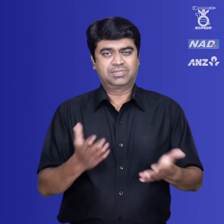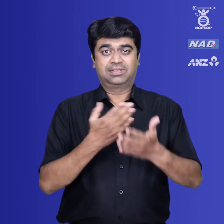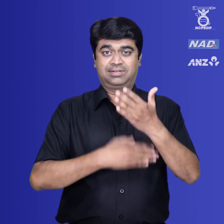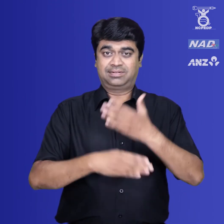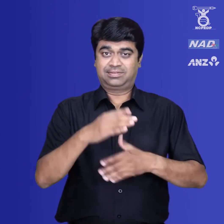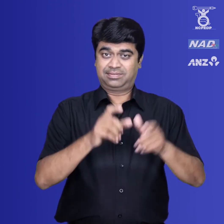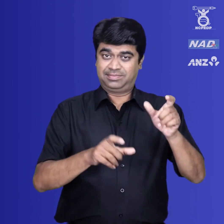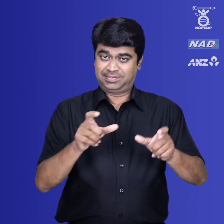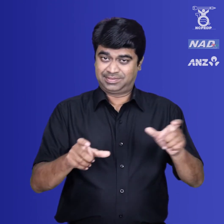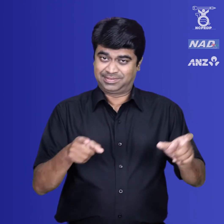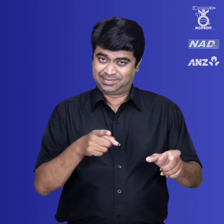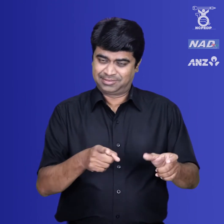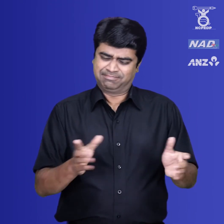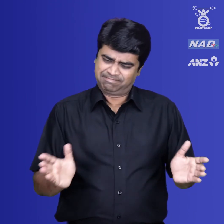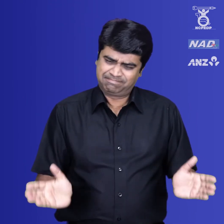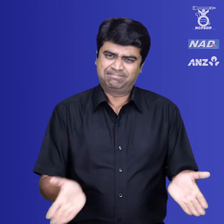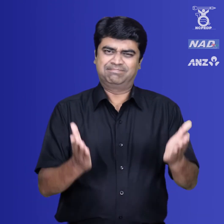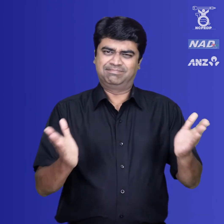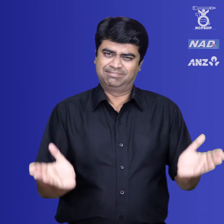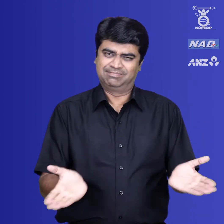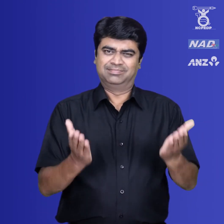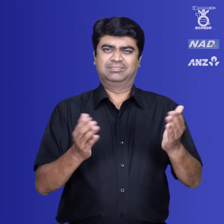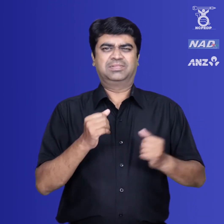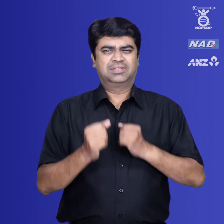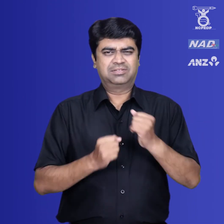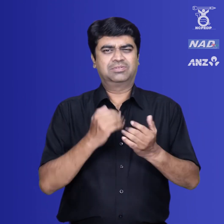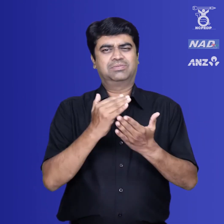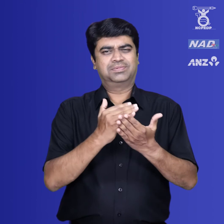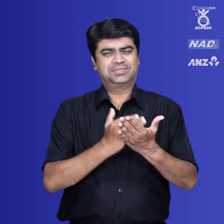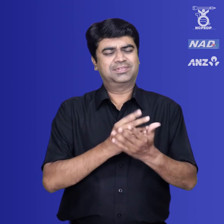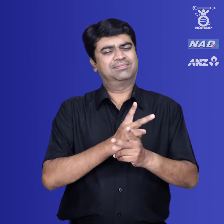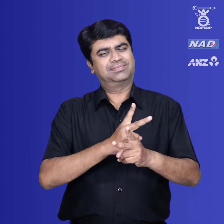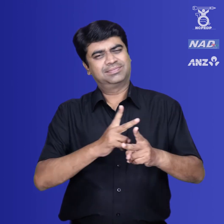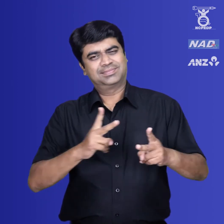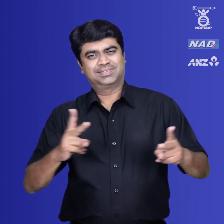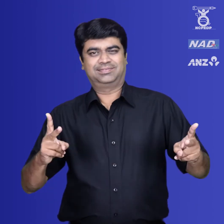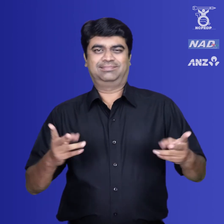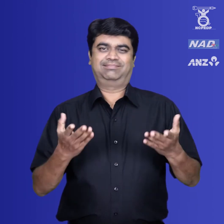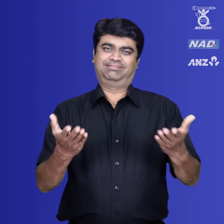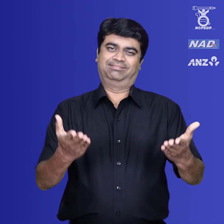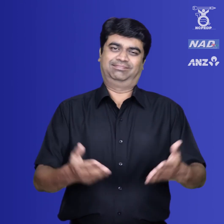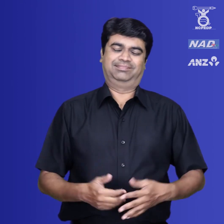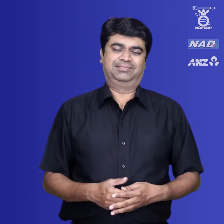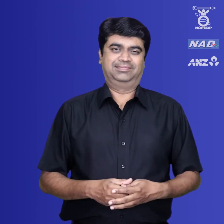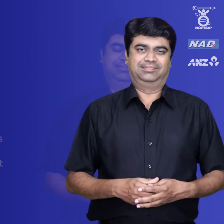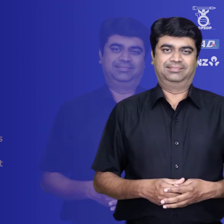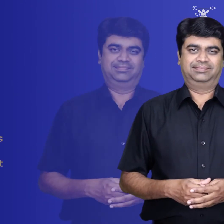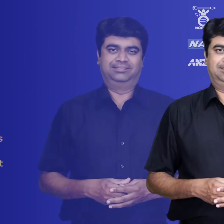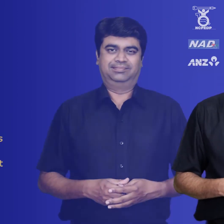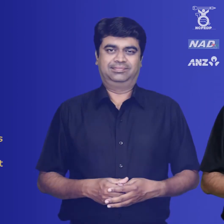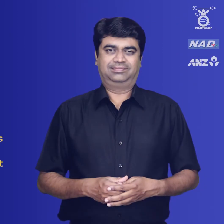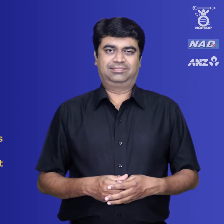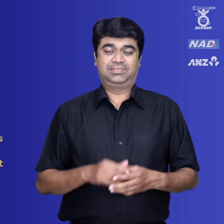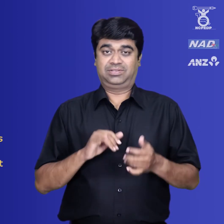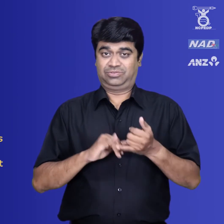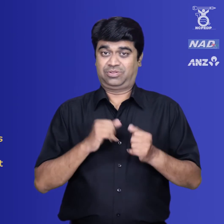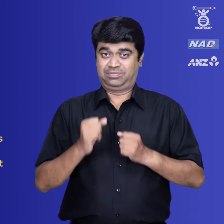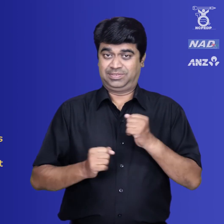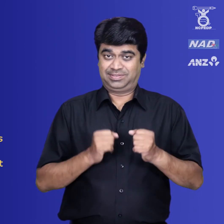ensure effective participation in sporting activities of the persons with disabilities. The sports